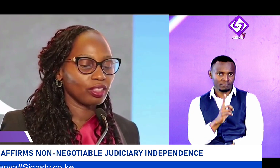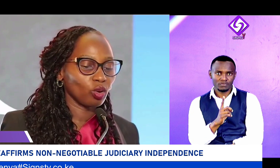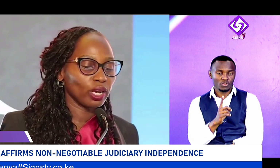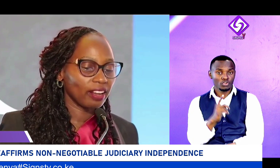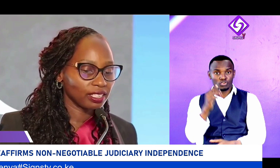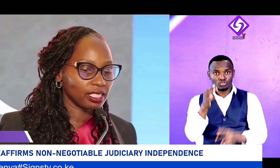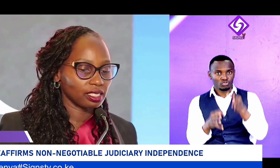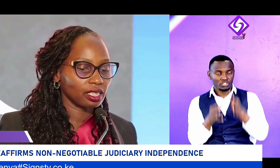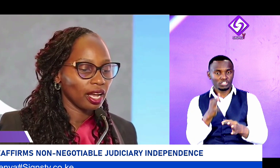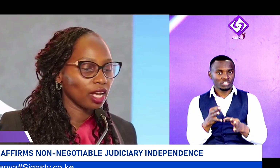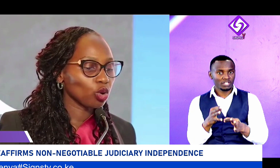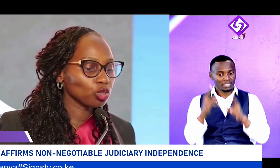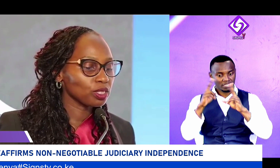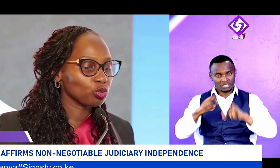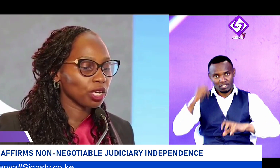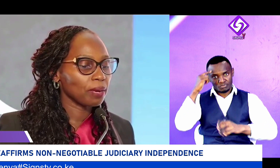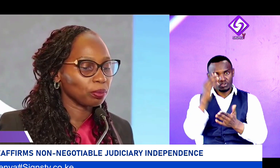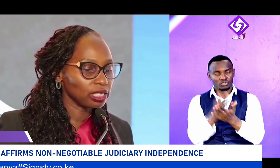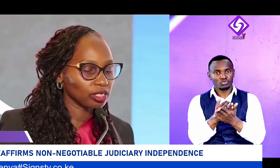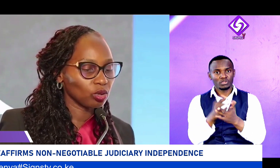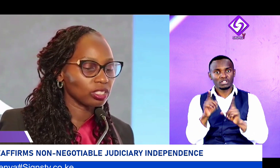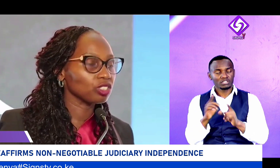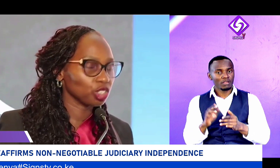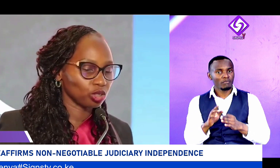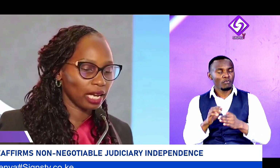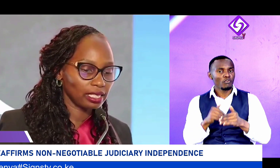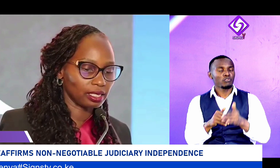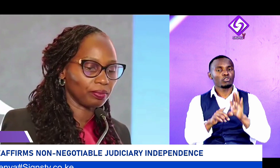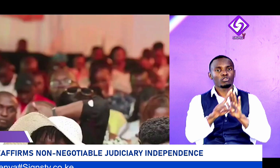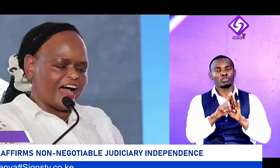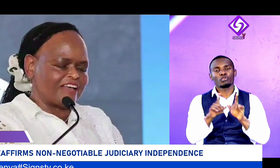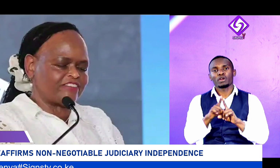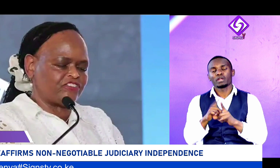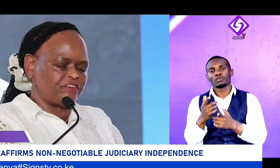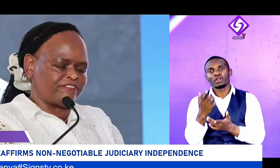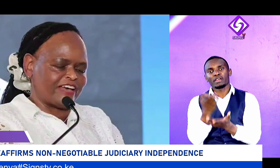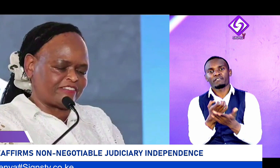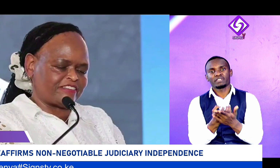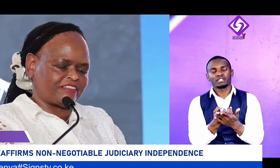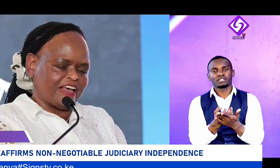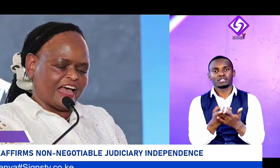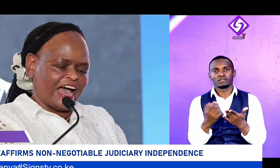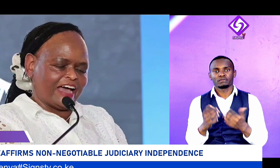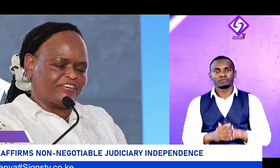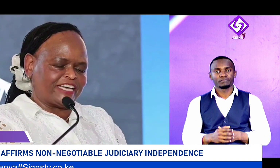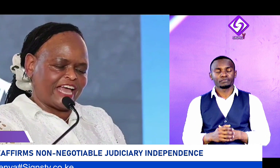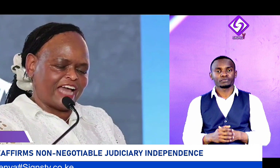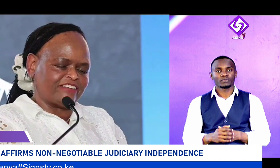law and evidence, and not to be swayed by political sensationalism. As Chief Justice, I have declared